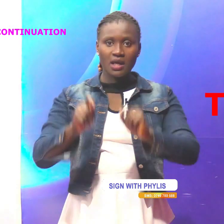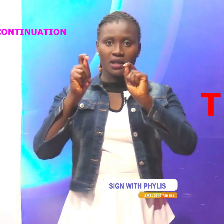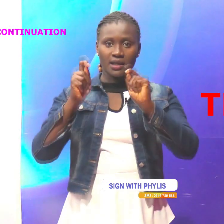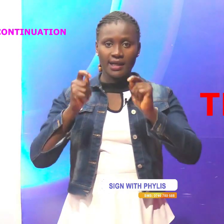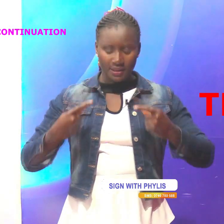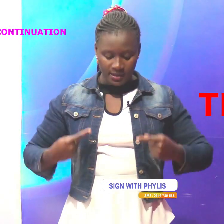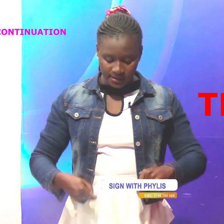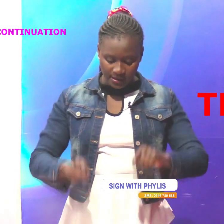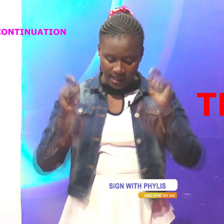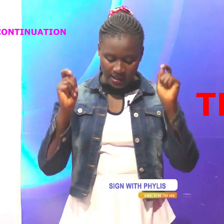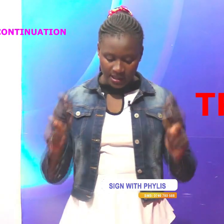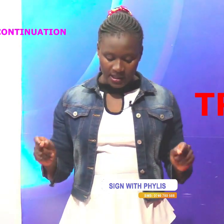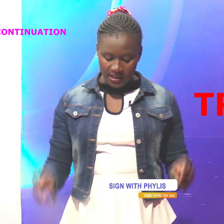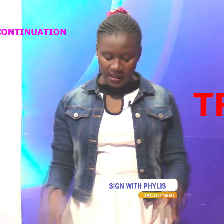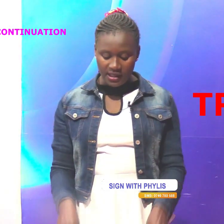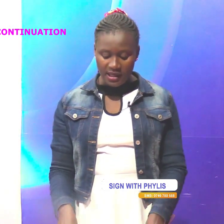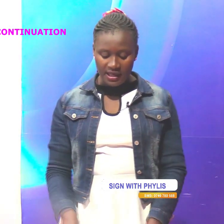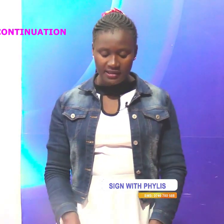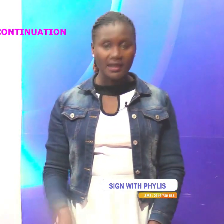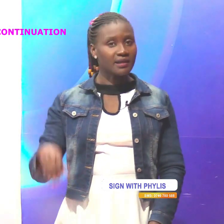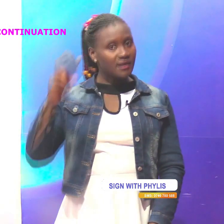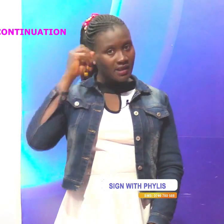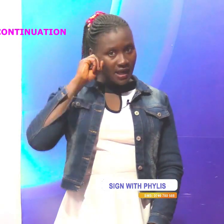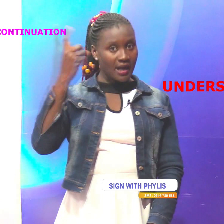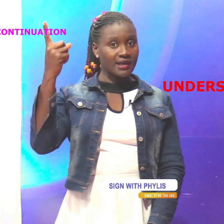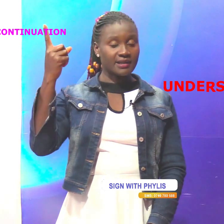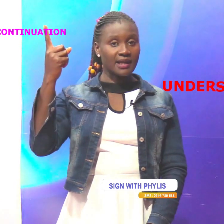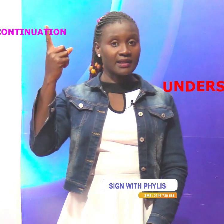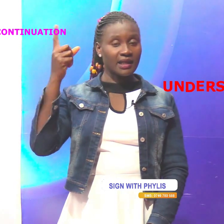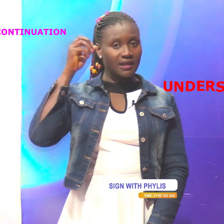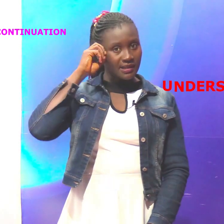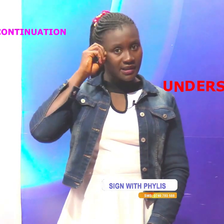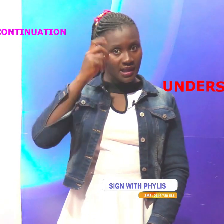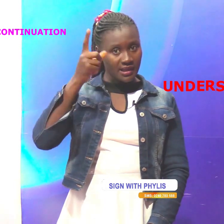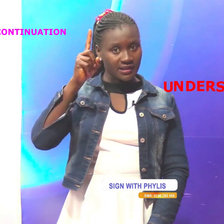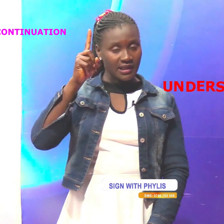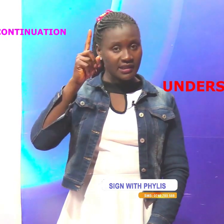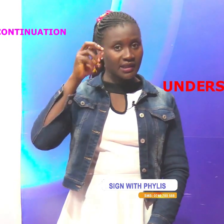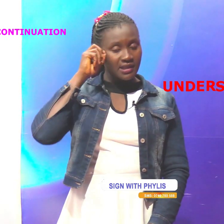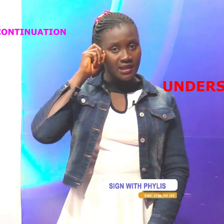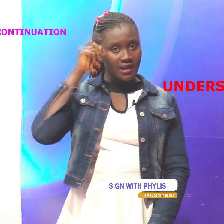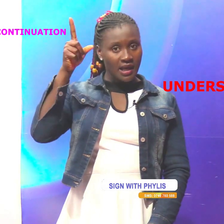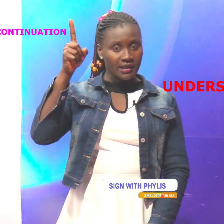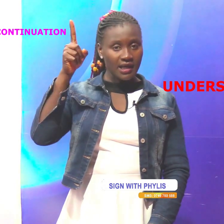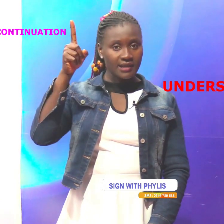like this. Try. And then understand. Understand, like this. Understand.